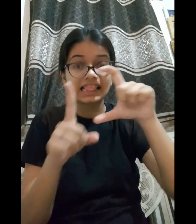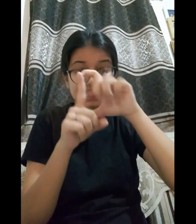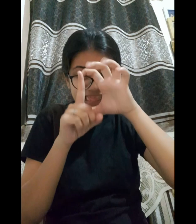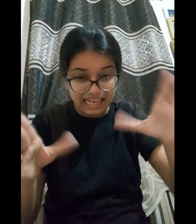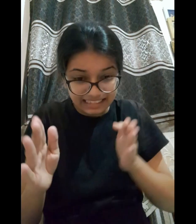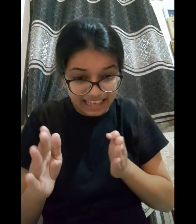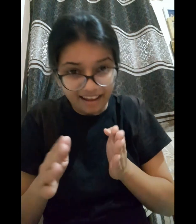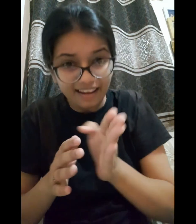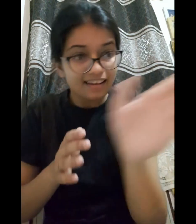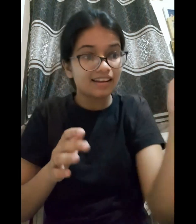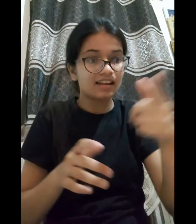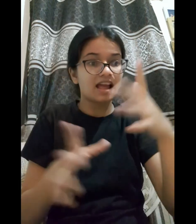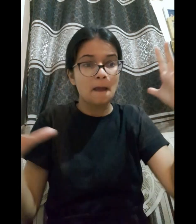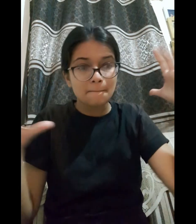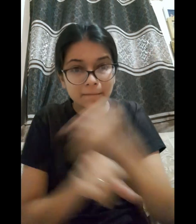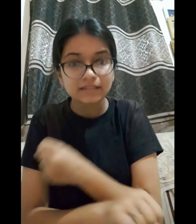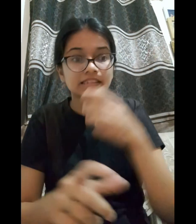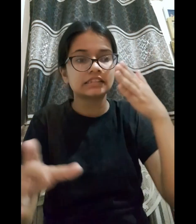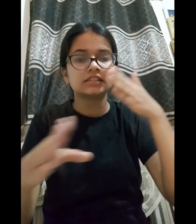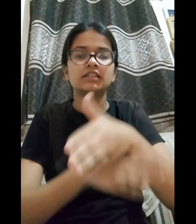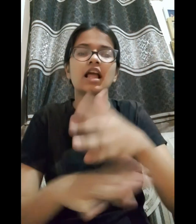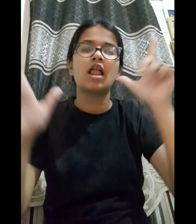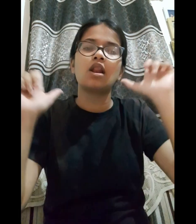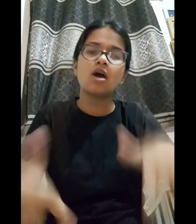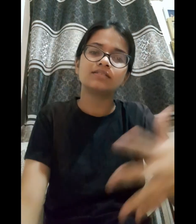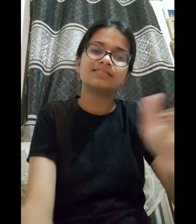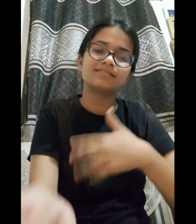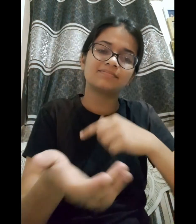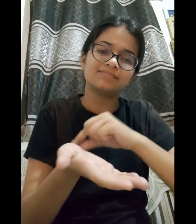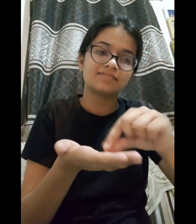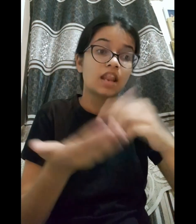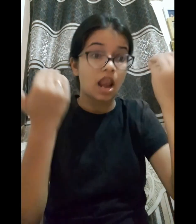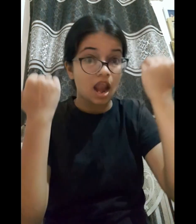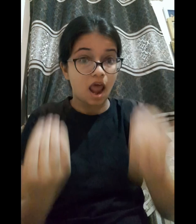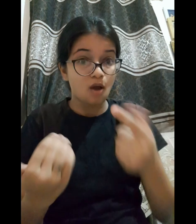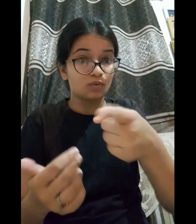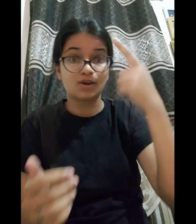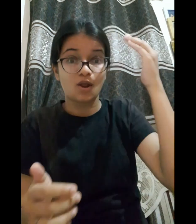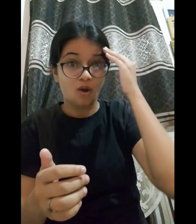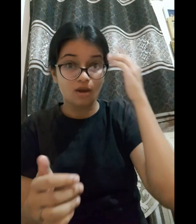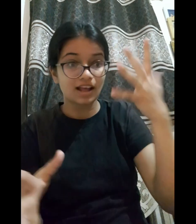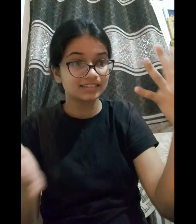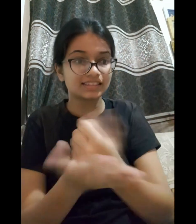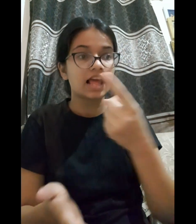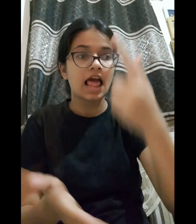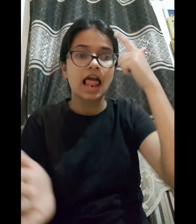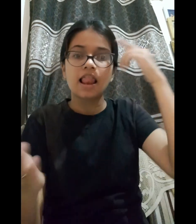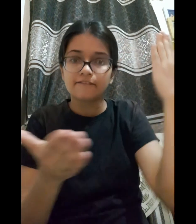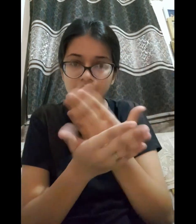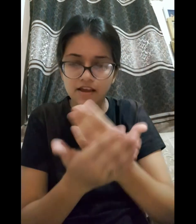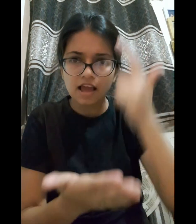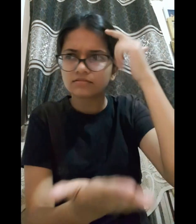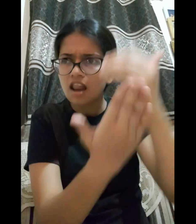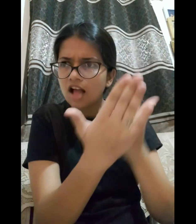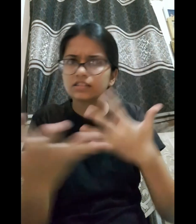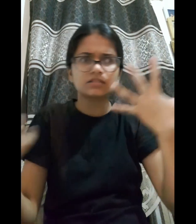of autoantibodies attacking the blood vessels. Now, with this knowledge, you can recognize it, identify